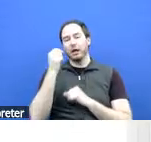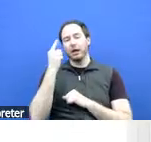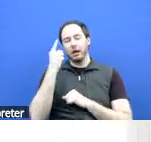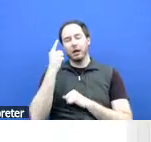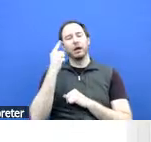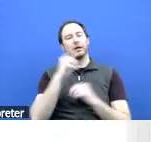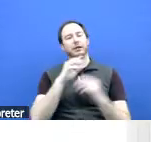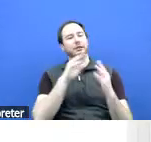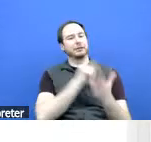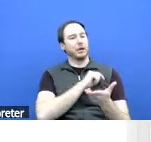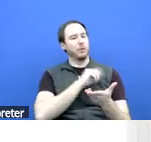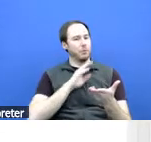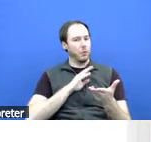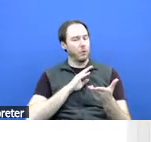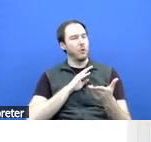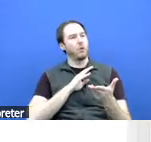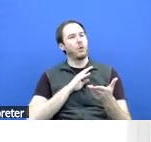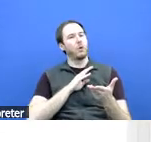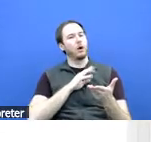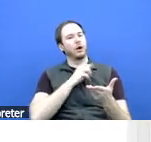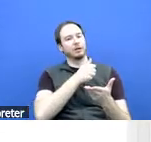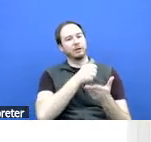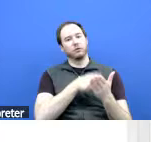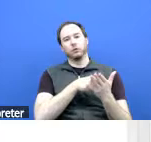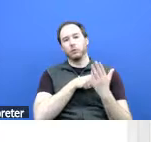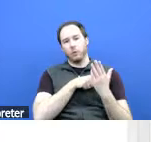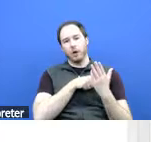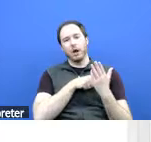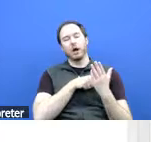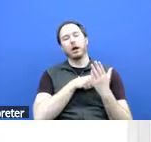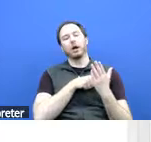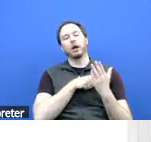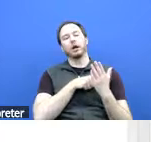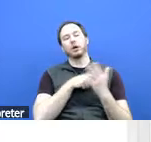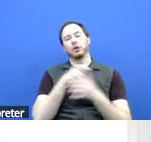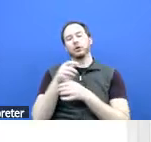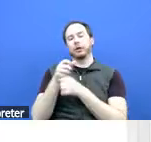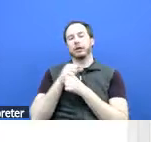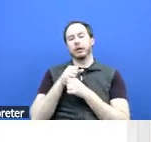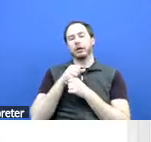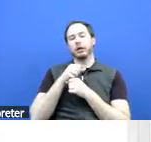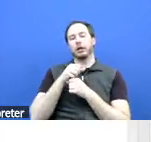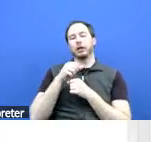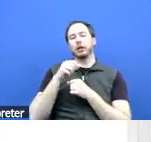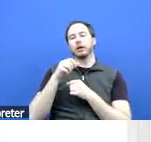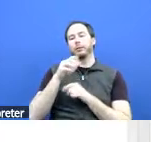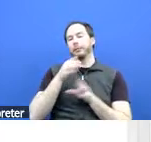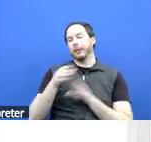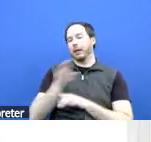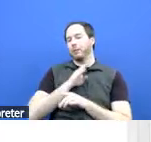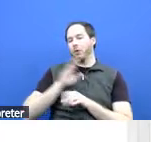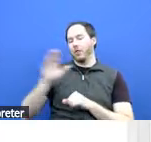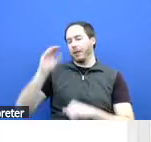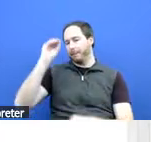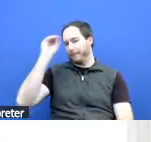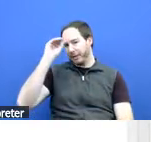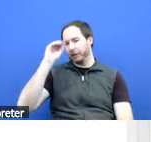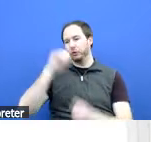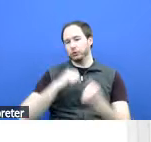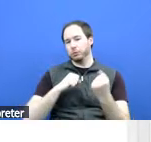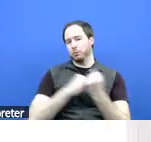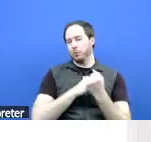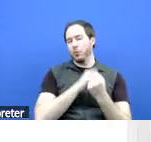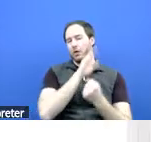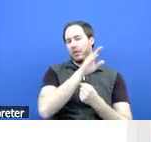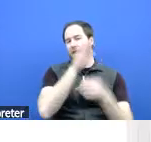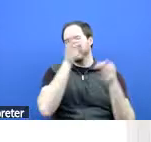is the town board is required to obtain an opinion from the planning board in support